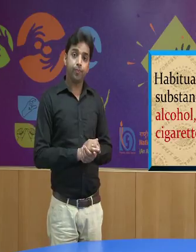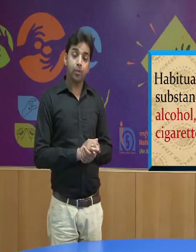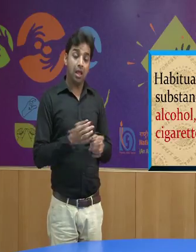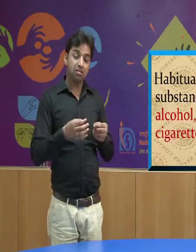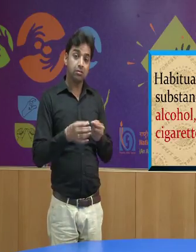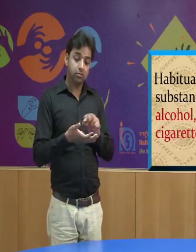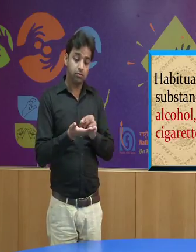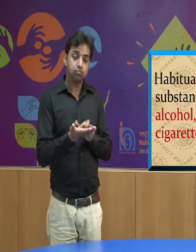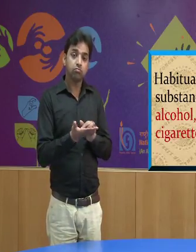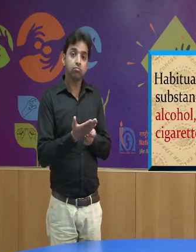tobacco,